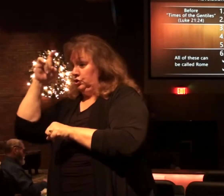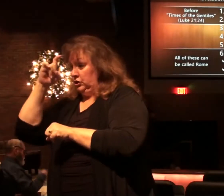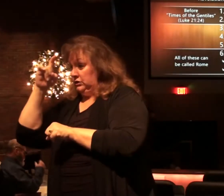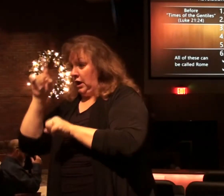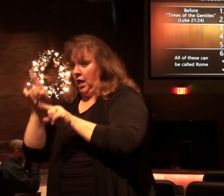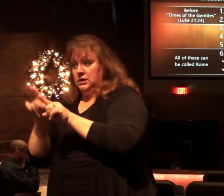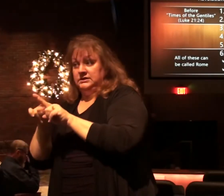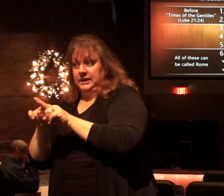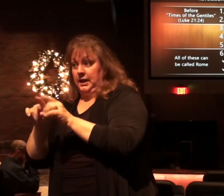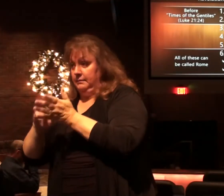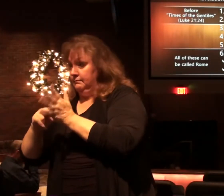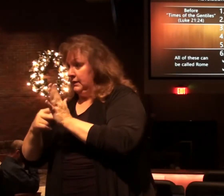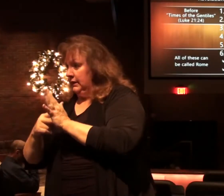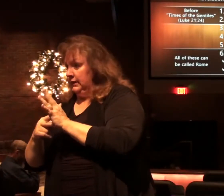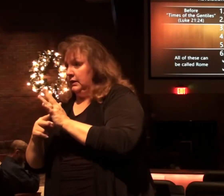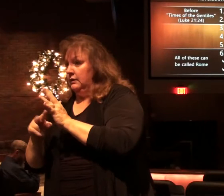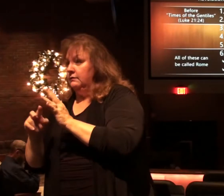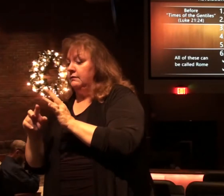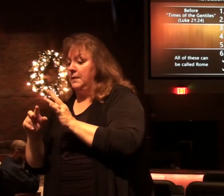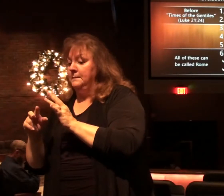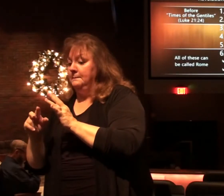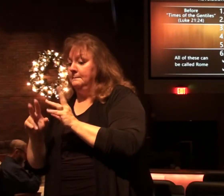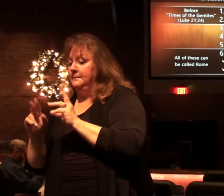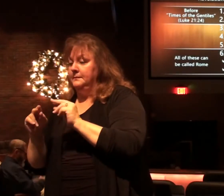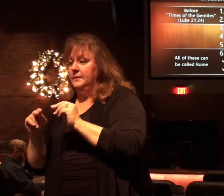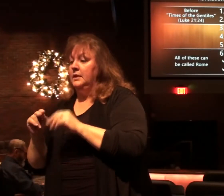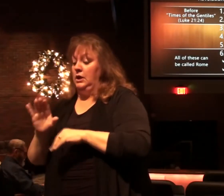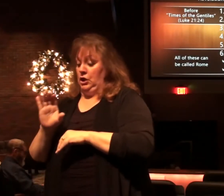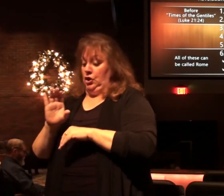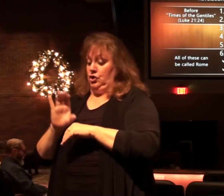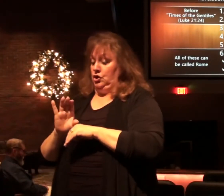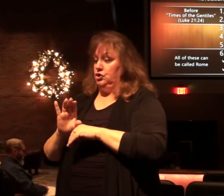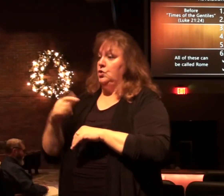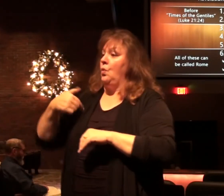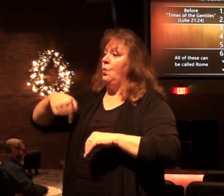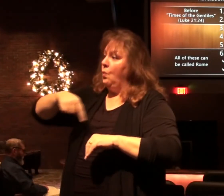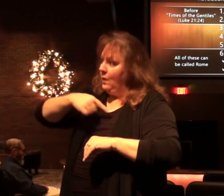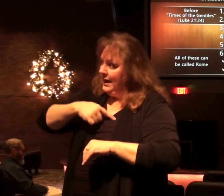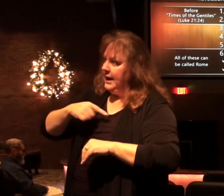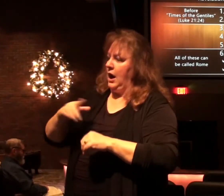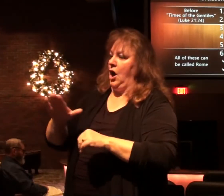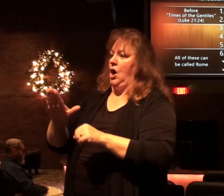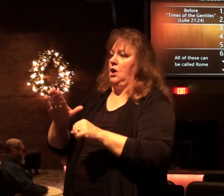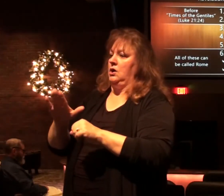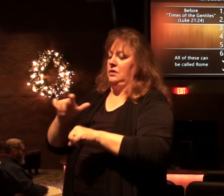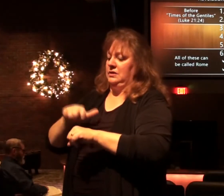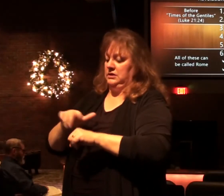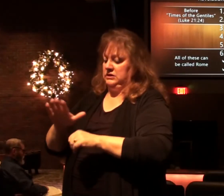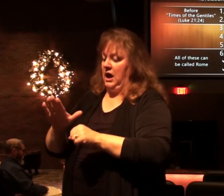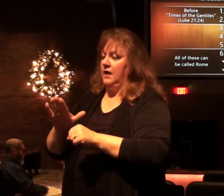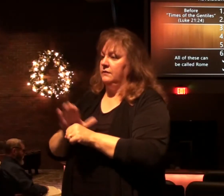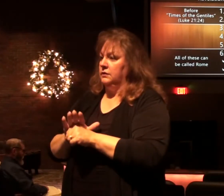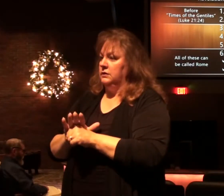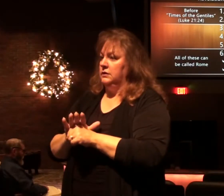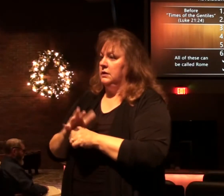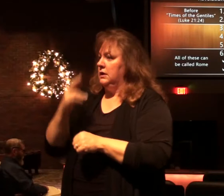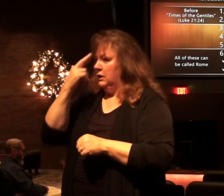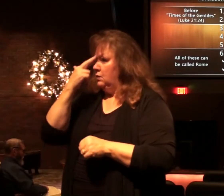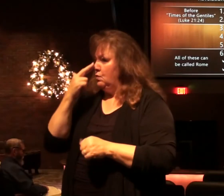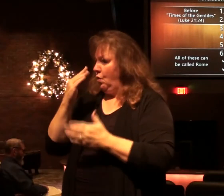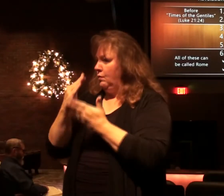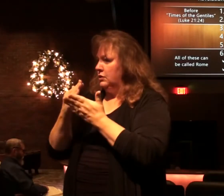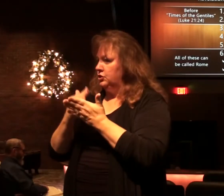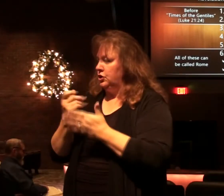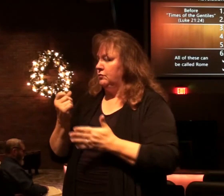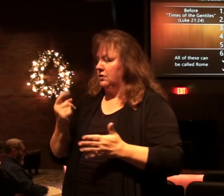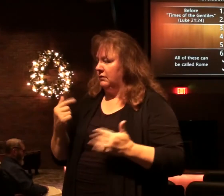Gentiles of Revelation 11. The church age is the fullness of the Gentiles in Romans 11.